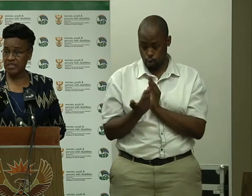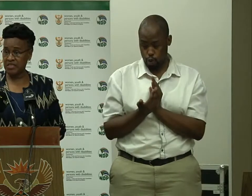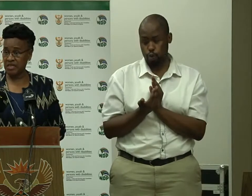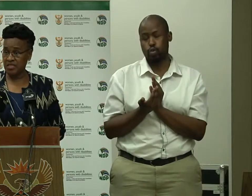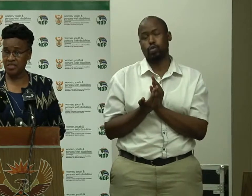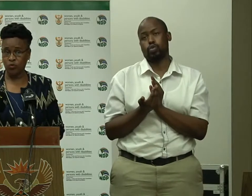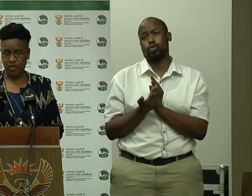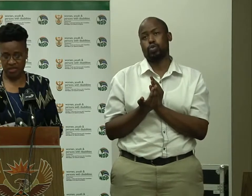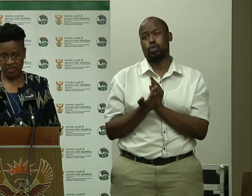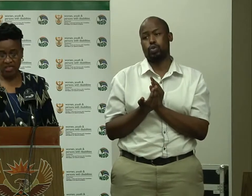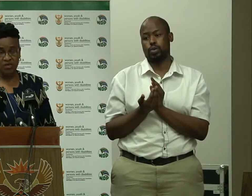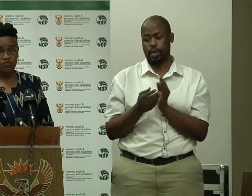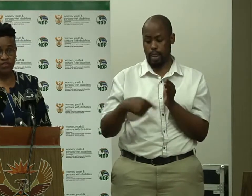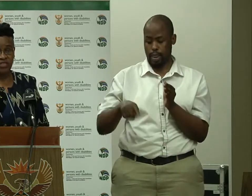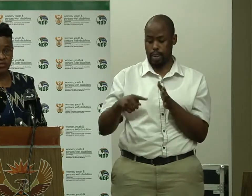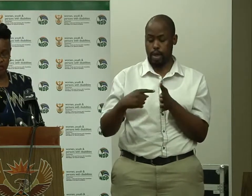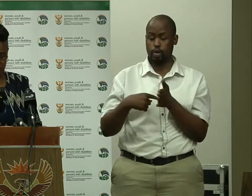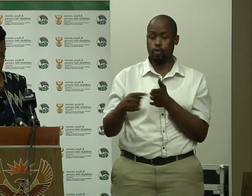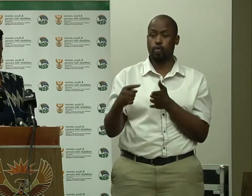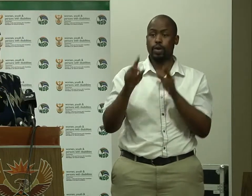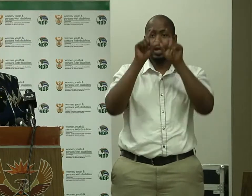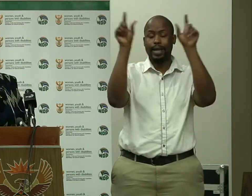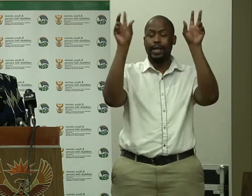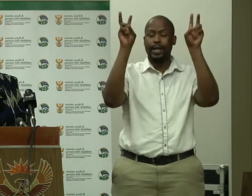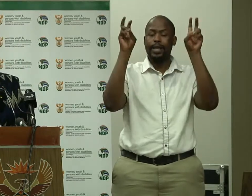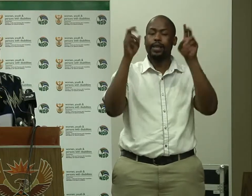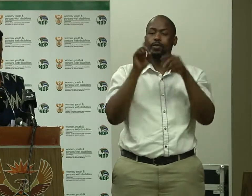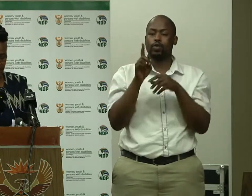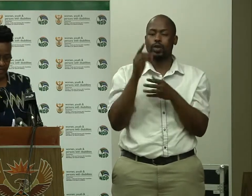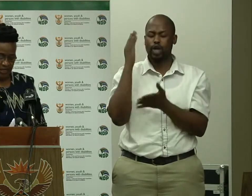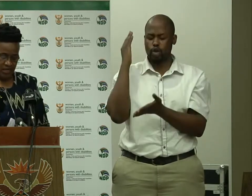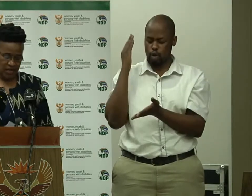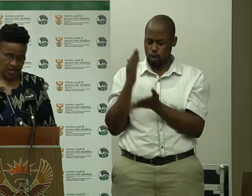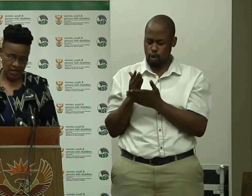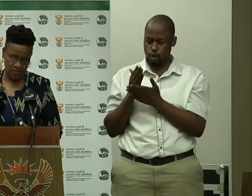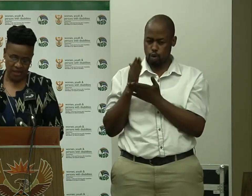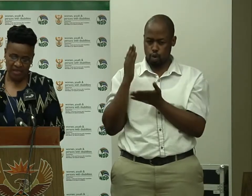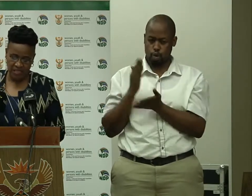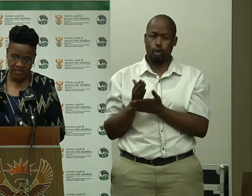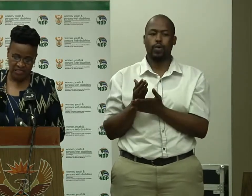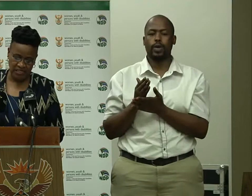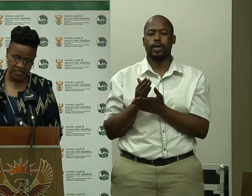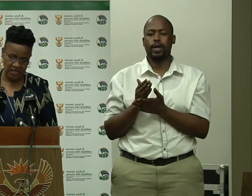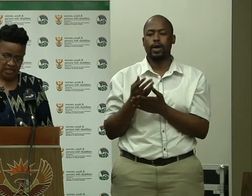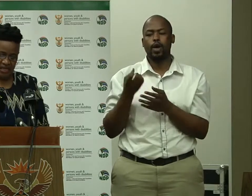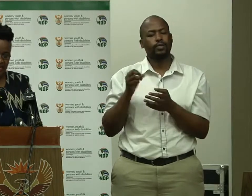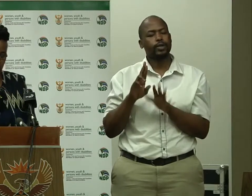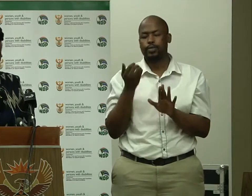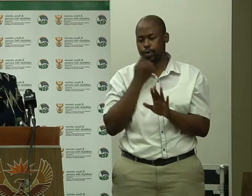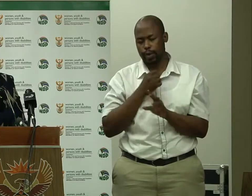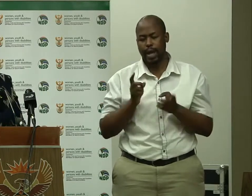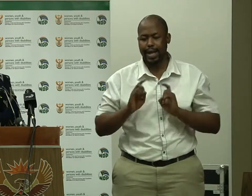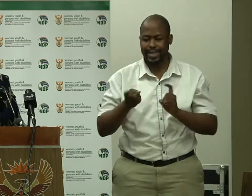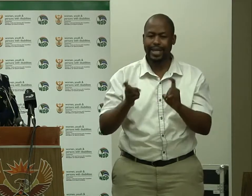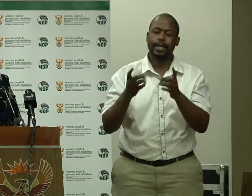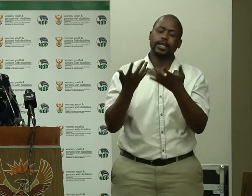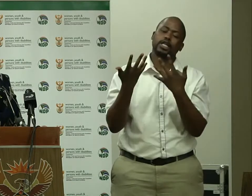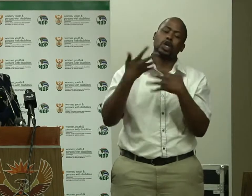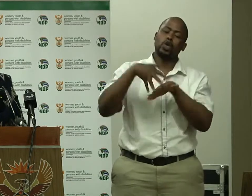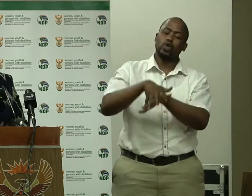This week, the theme for this week is ensuring accelerating